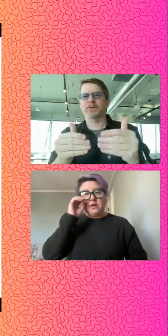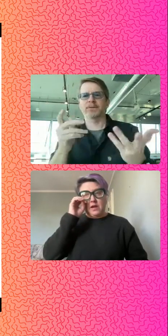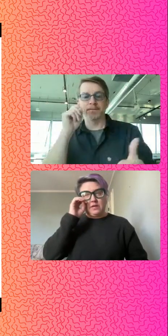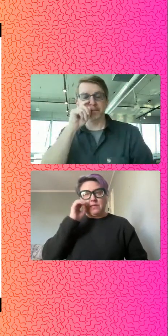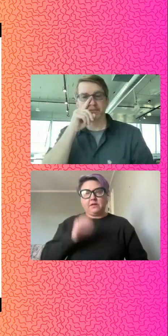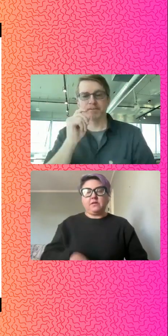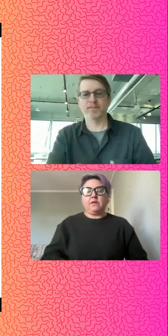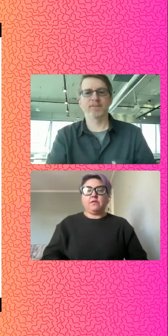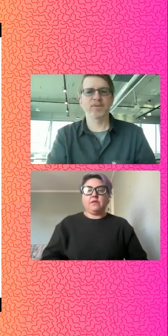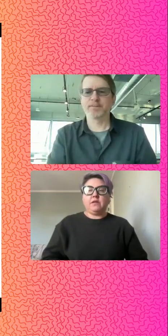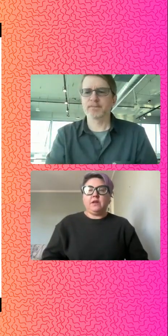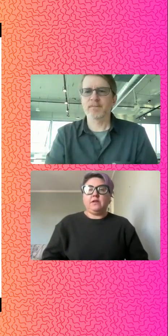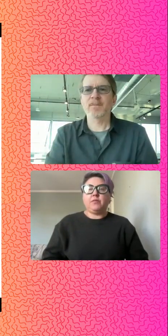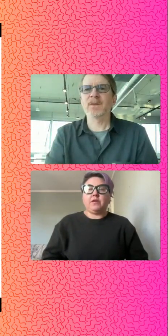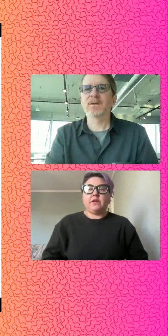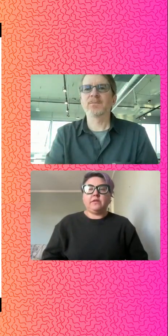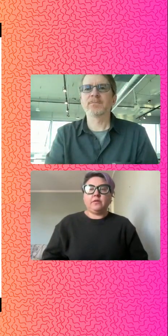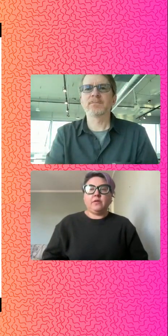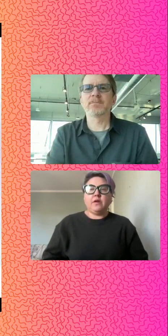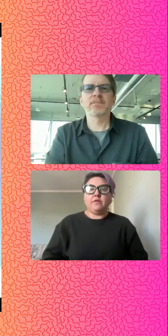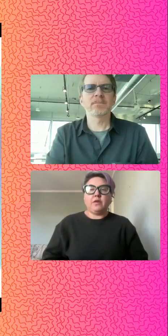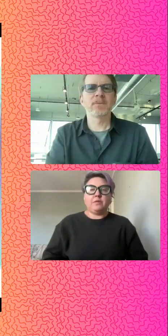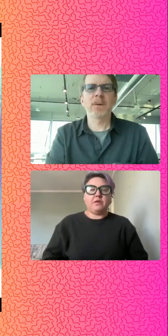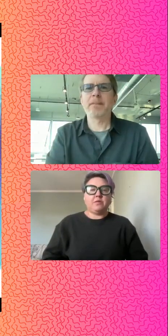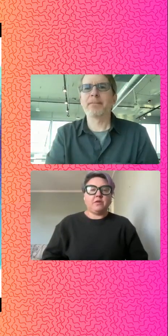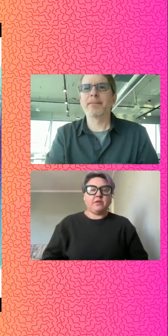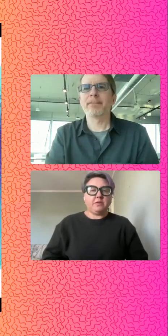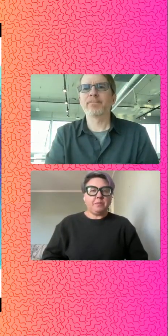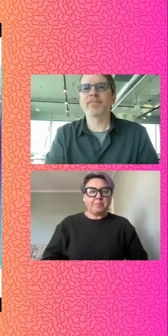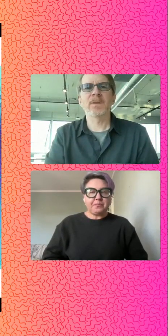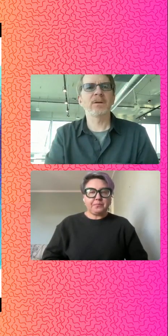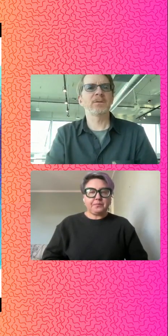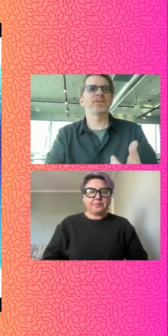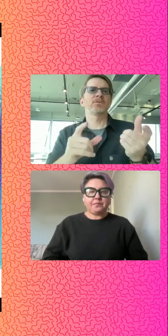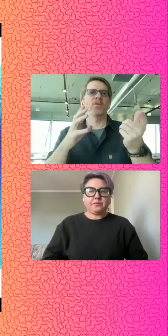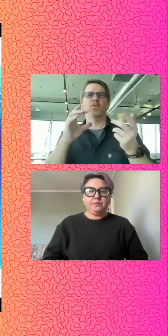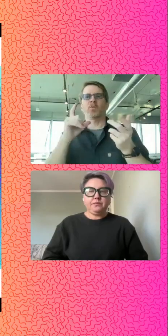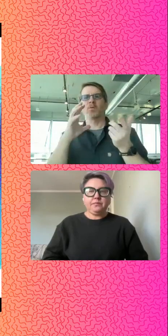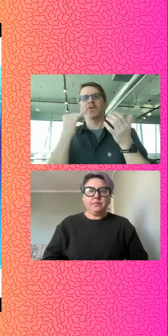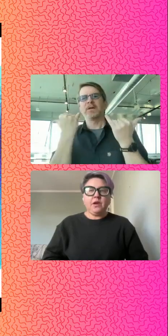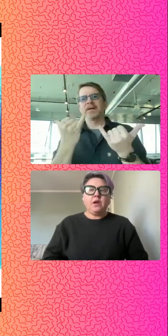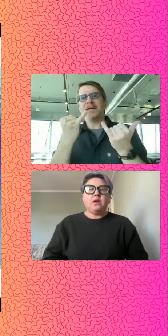of the key aspects of the process of developing this project.